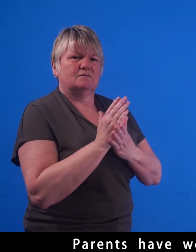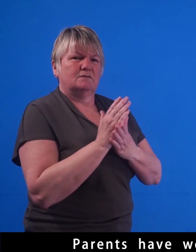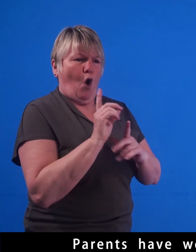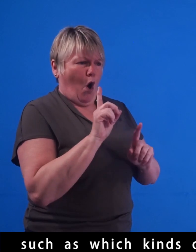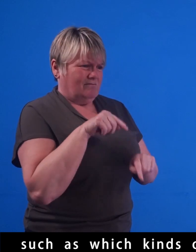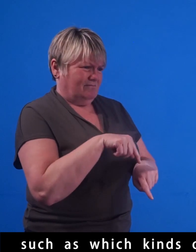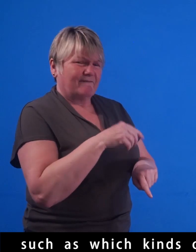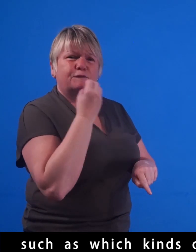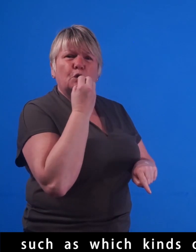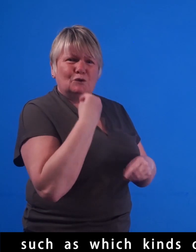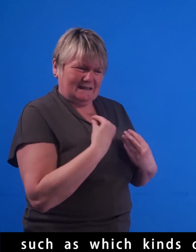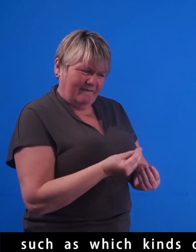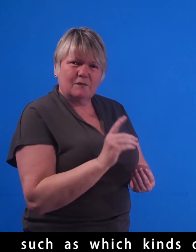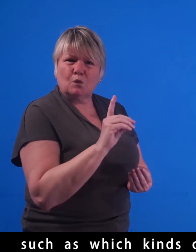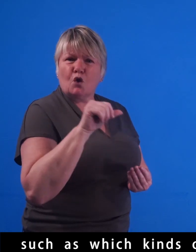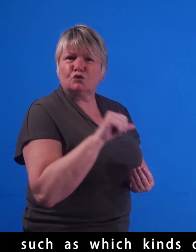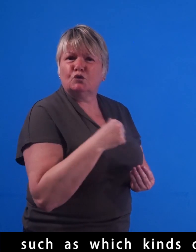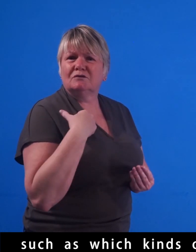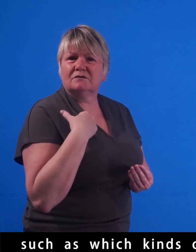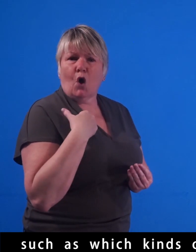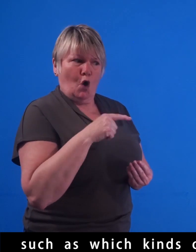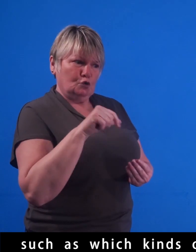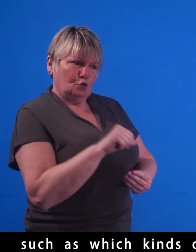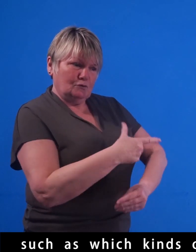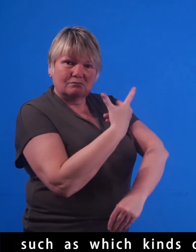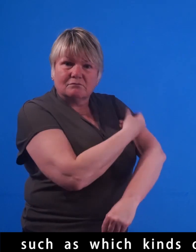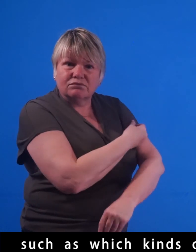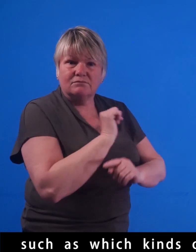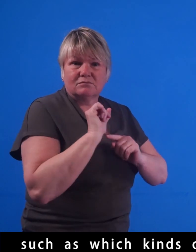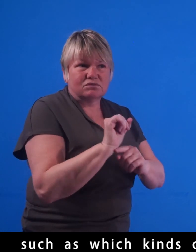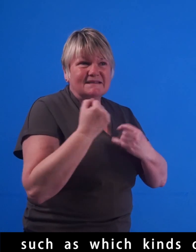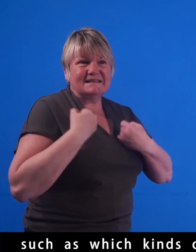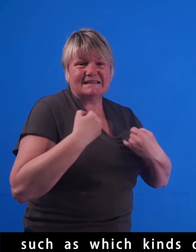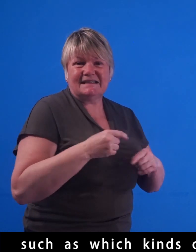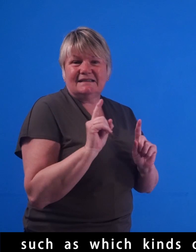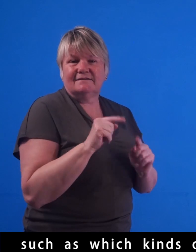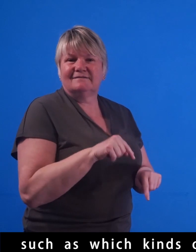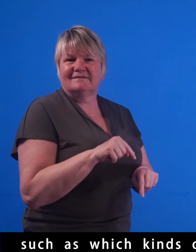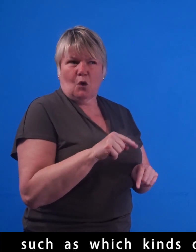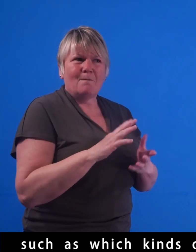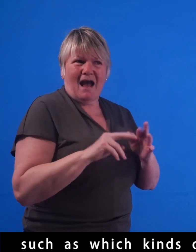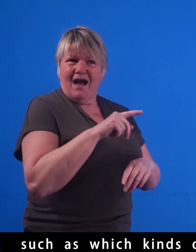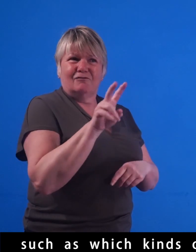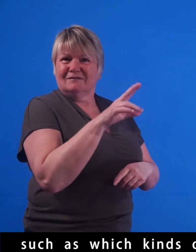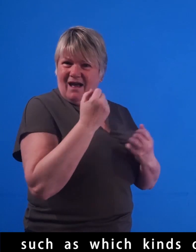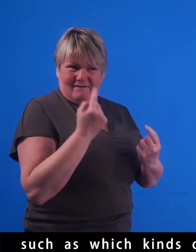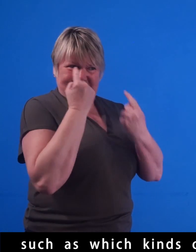such as what kinds of food children should eat and whether they should be immunised against diseases.